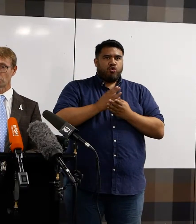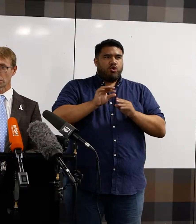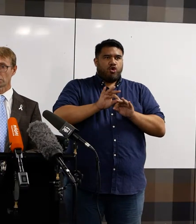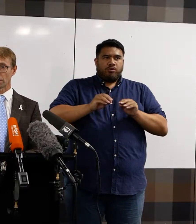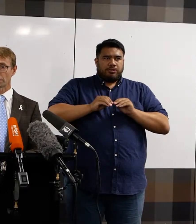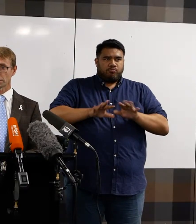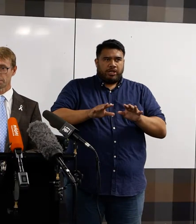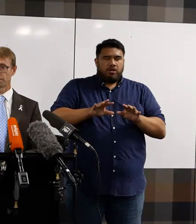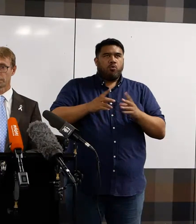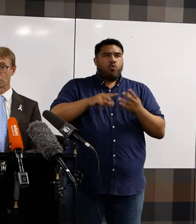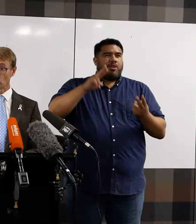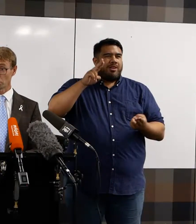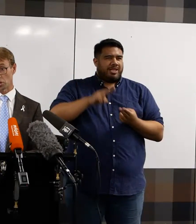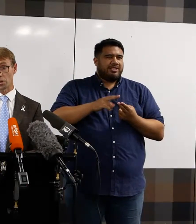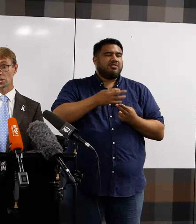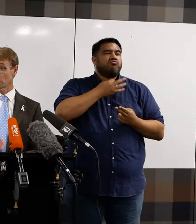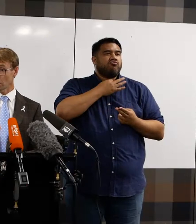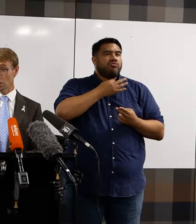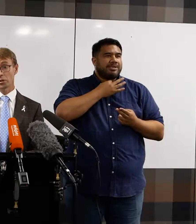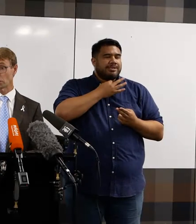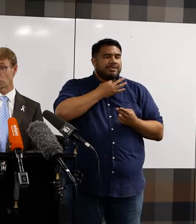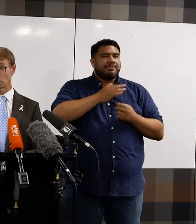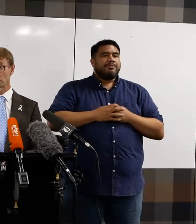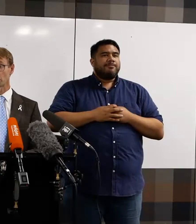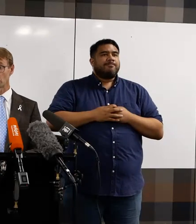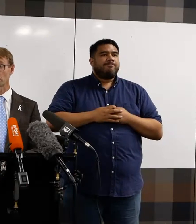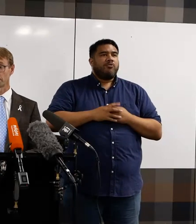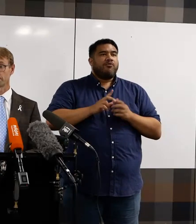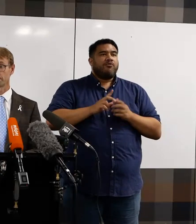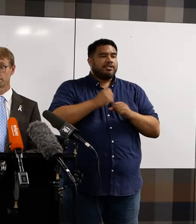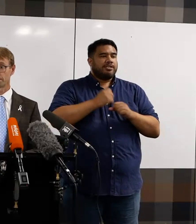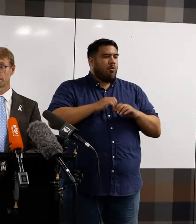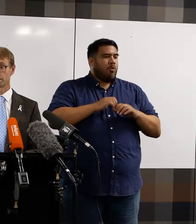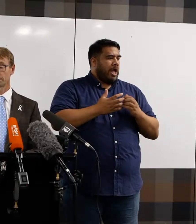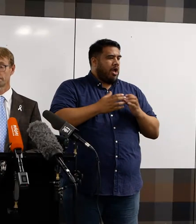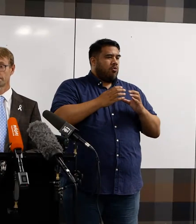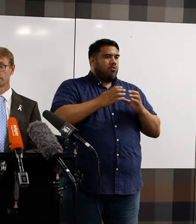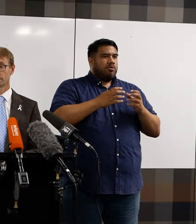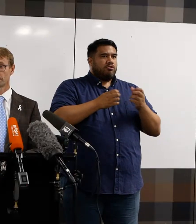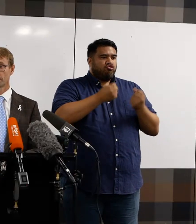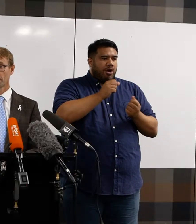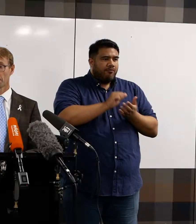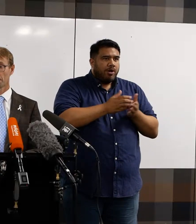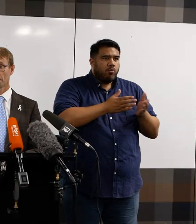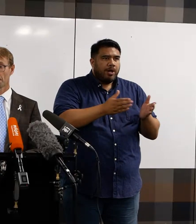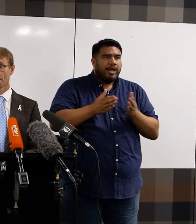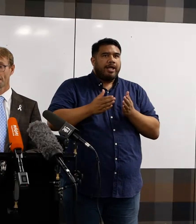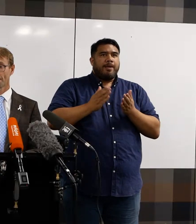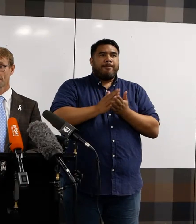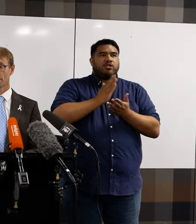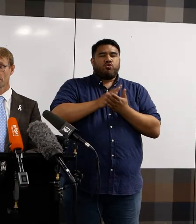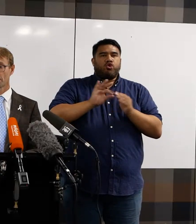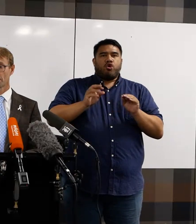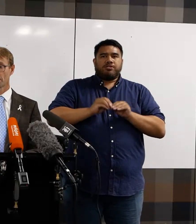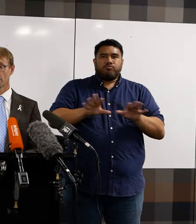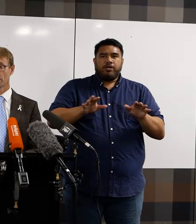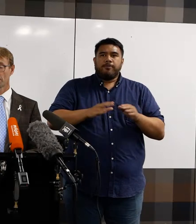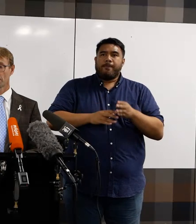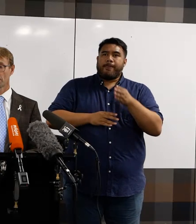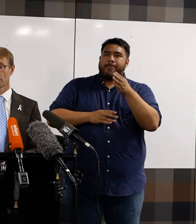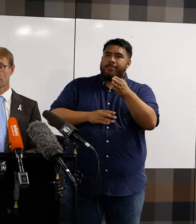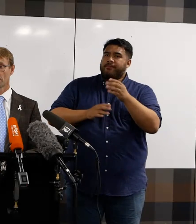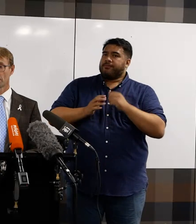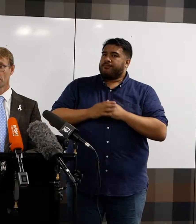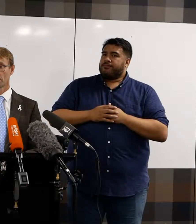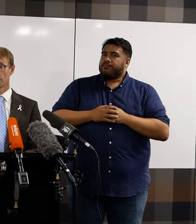to reduce risk to others in all situations, including during transport. Yeah. Is there anything being done for people who might not have